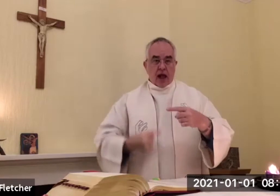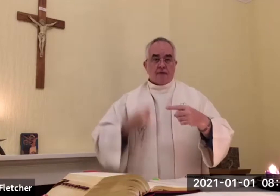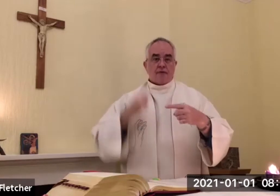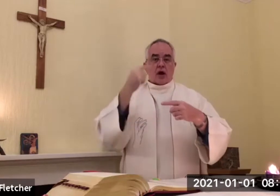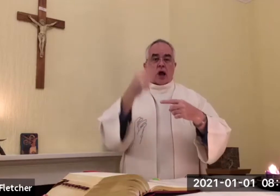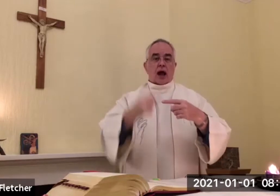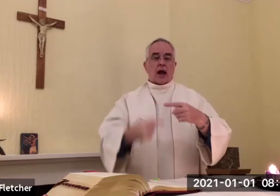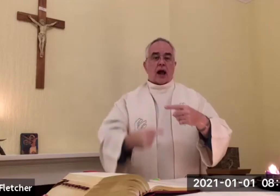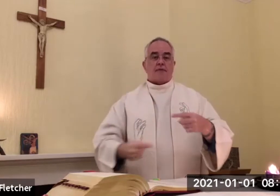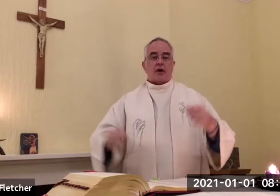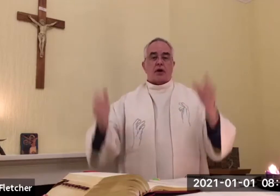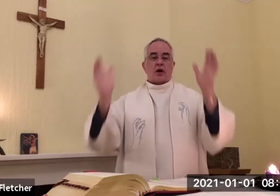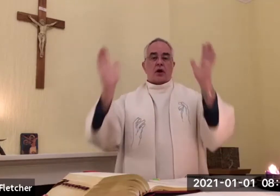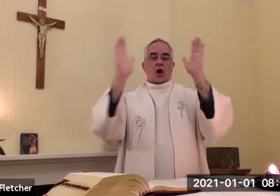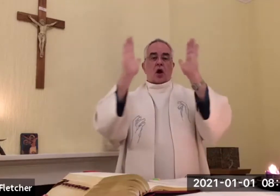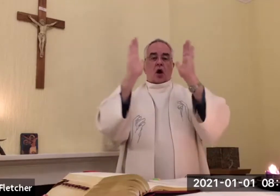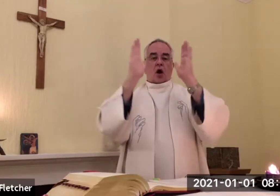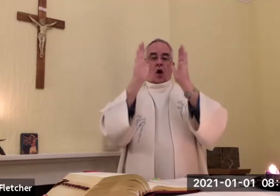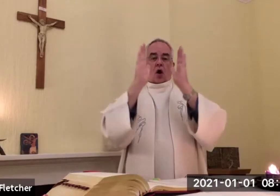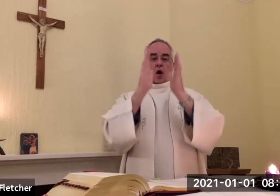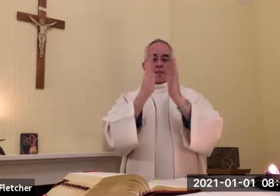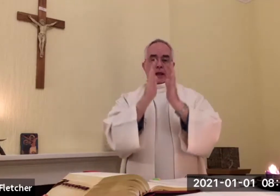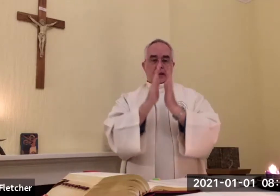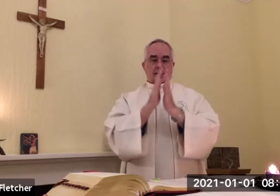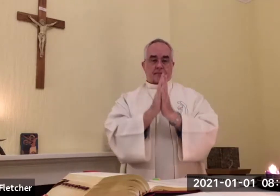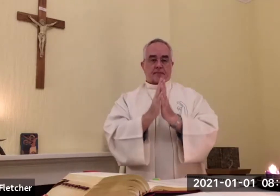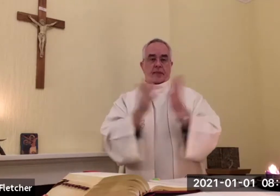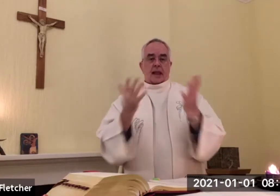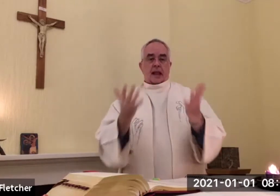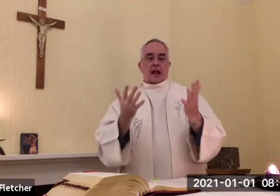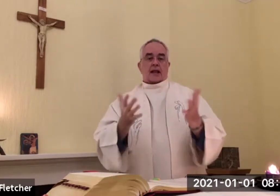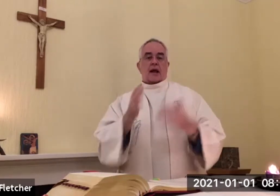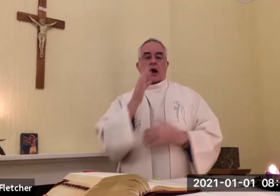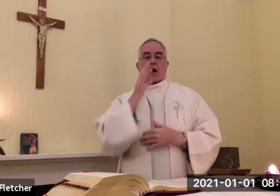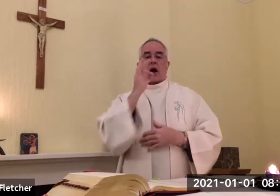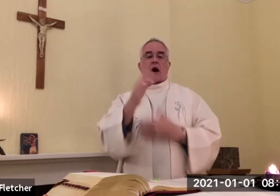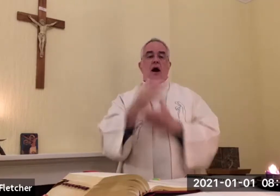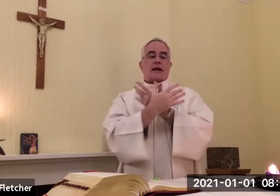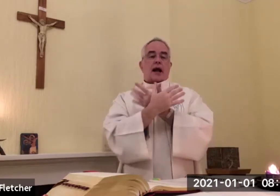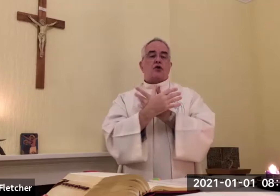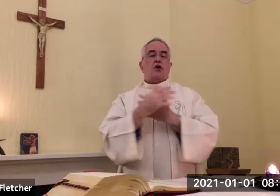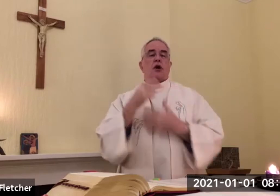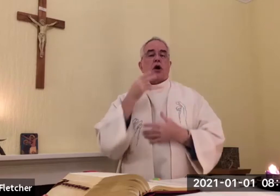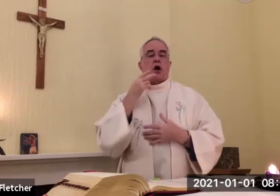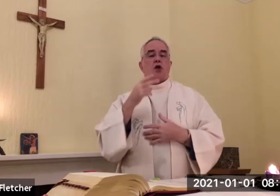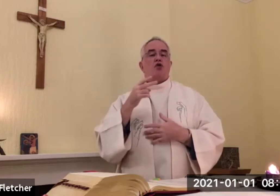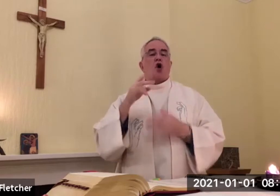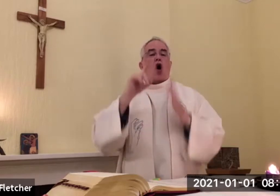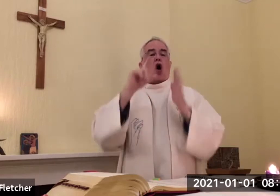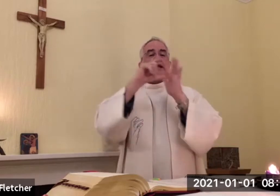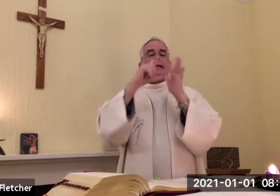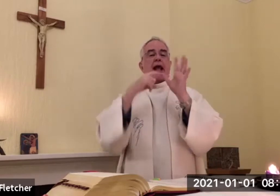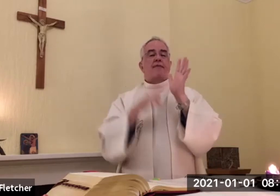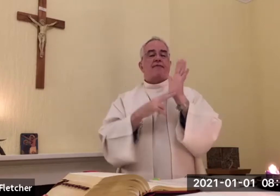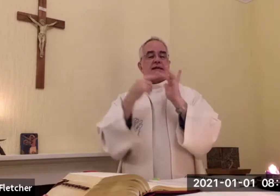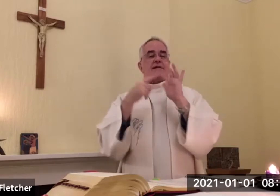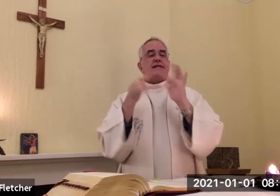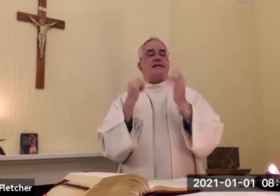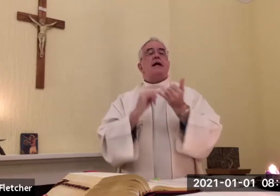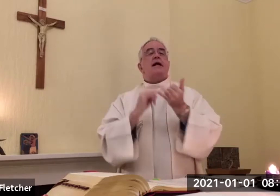forever and ever. Amen. And now Archangela and John Davis